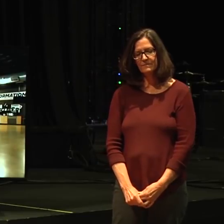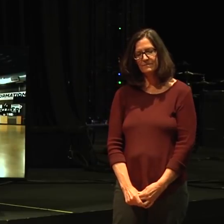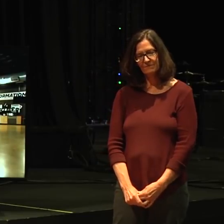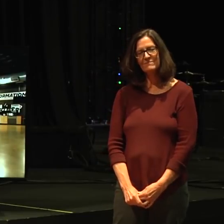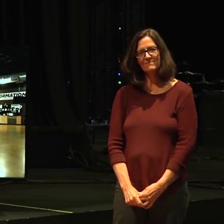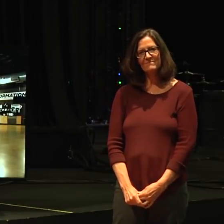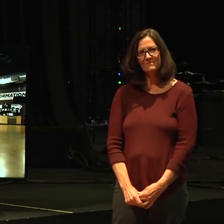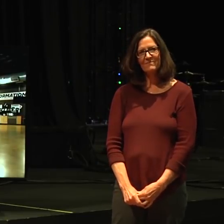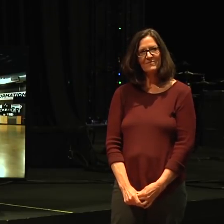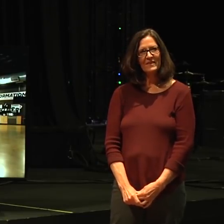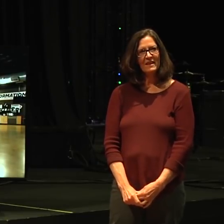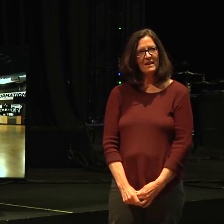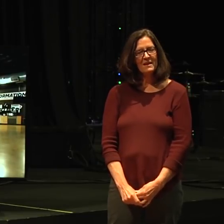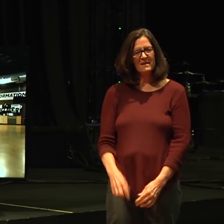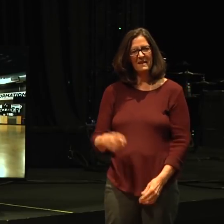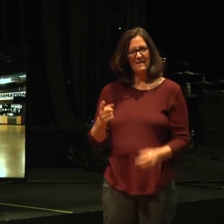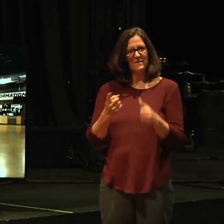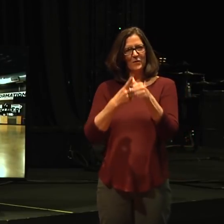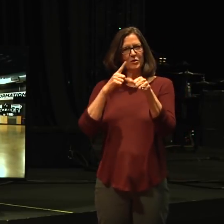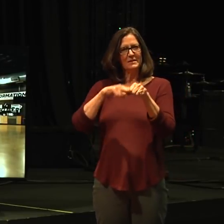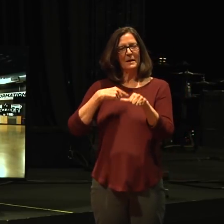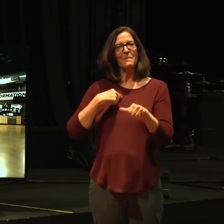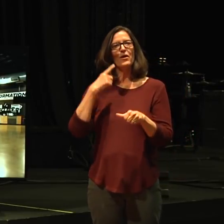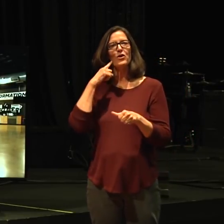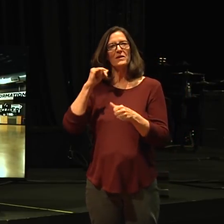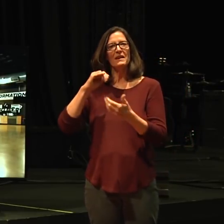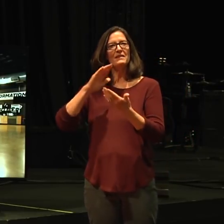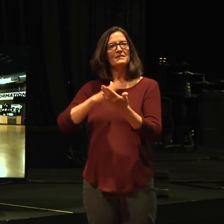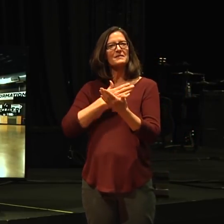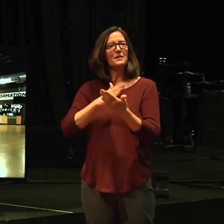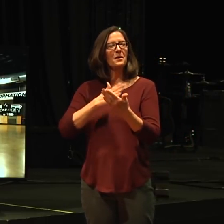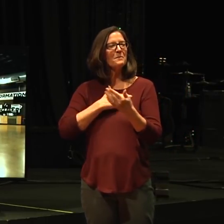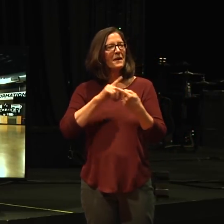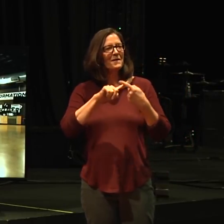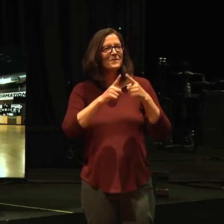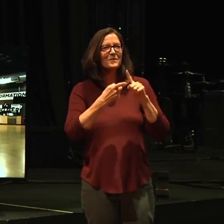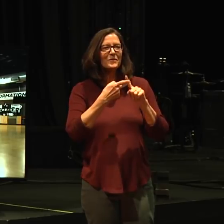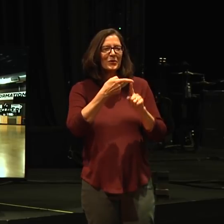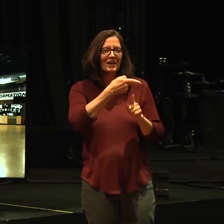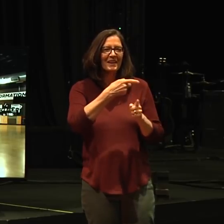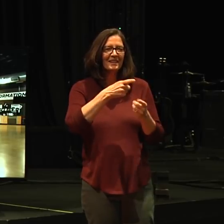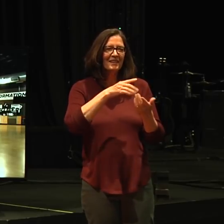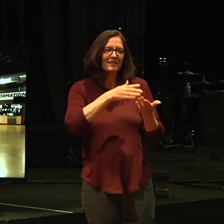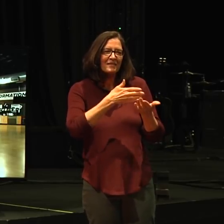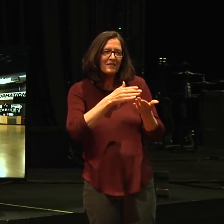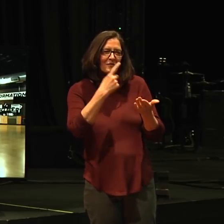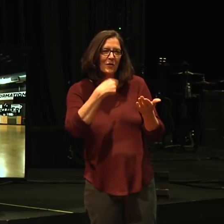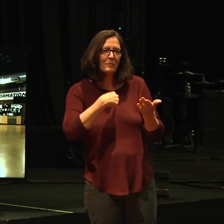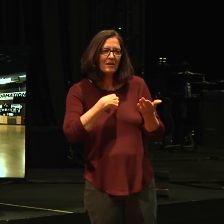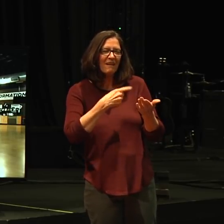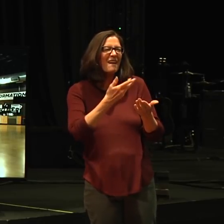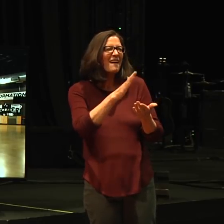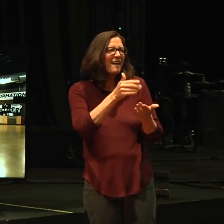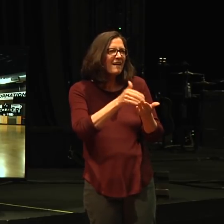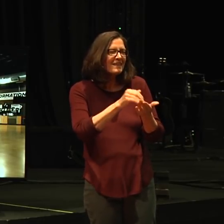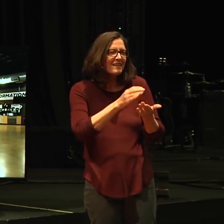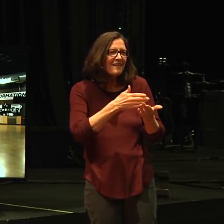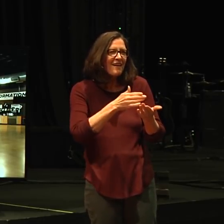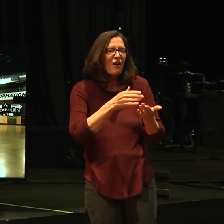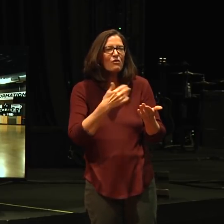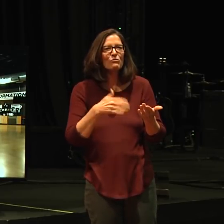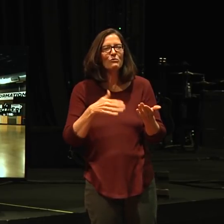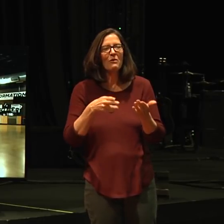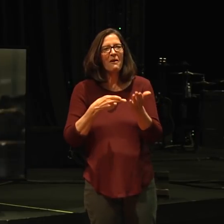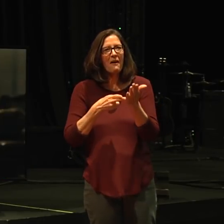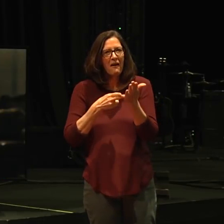Yeah, I remember the first time I heard that song, my buddy played it for me, and then he played it for me again because I think it's probably one of the most honest songs I've